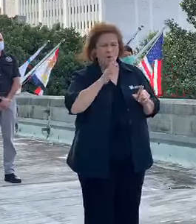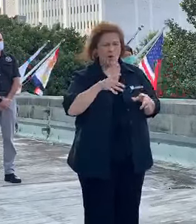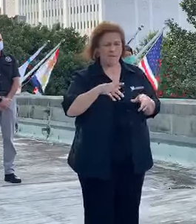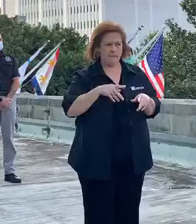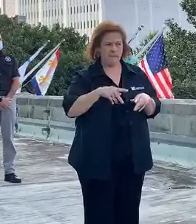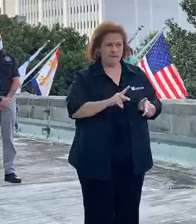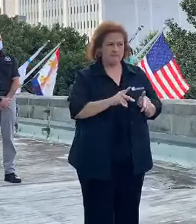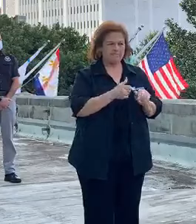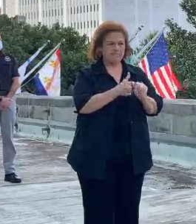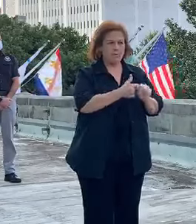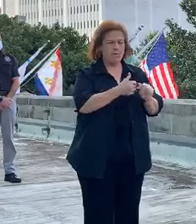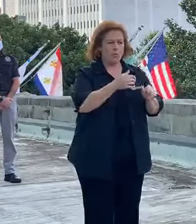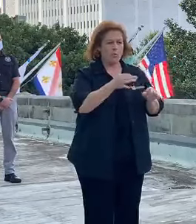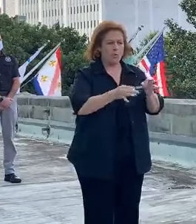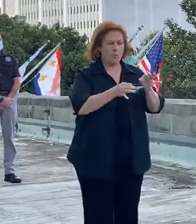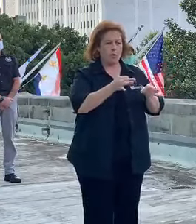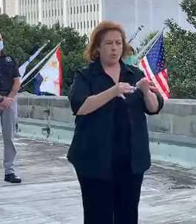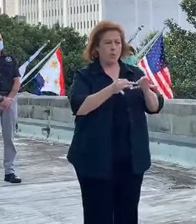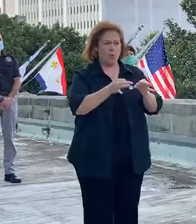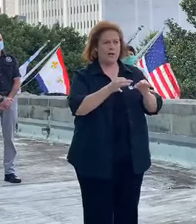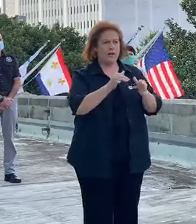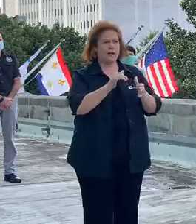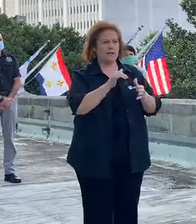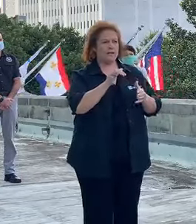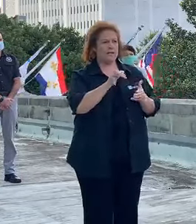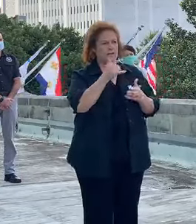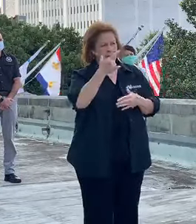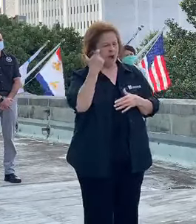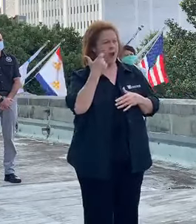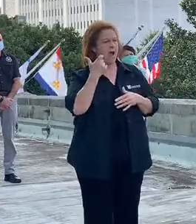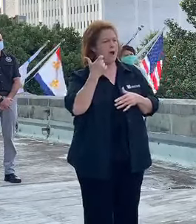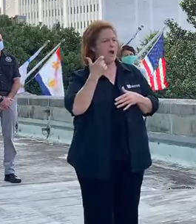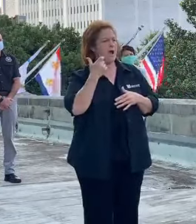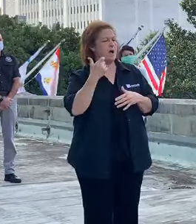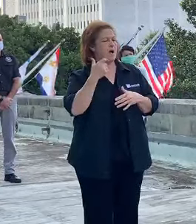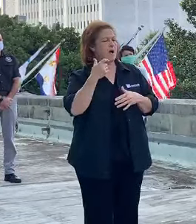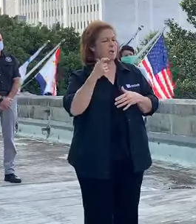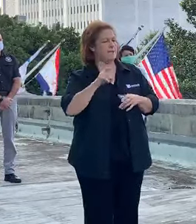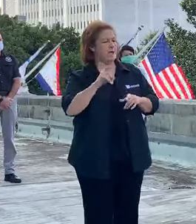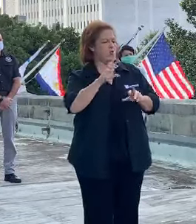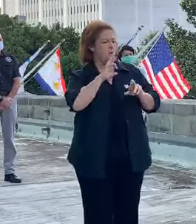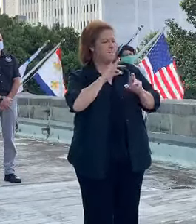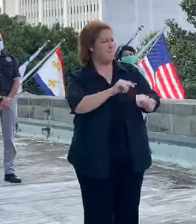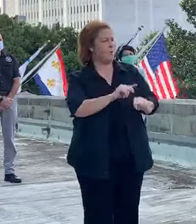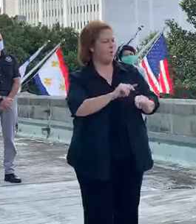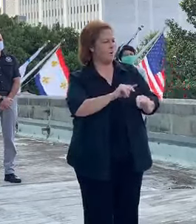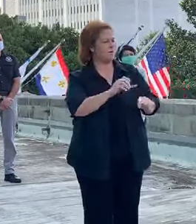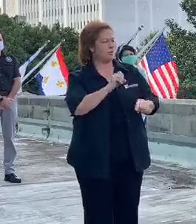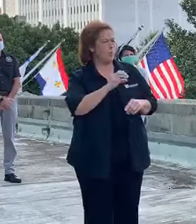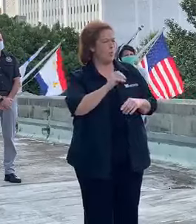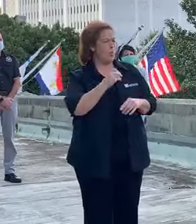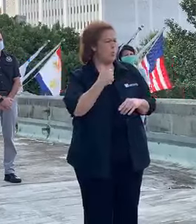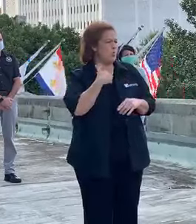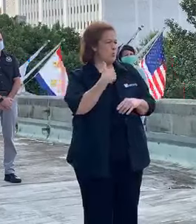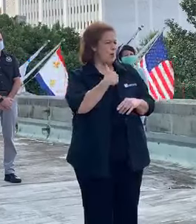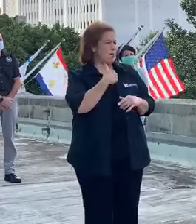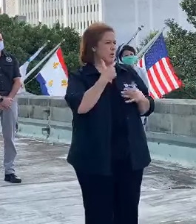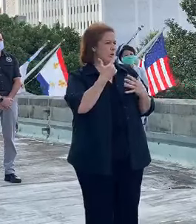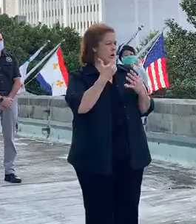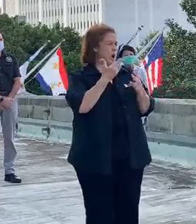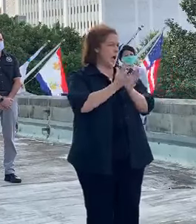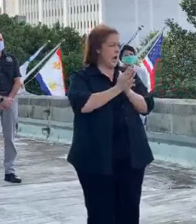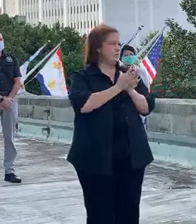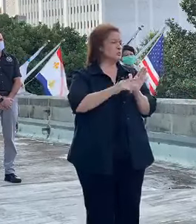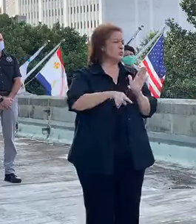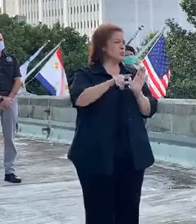our courts as to that is when our reports are needed to work with the courts. So we're going to wait a few more weeks, and I ask you, the citizens,